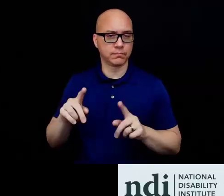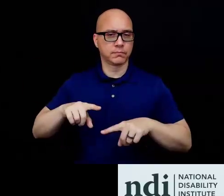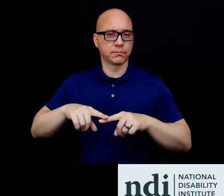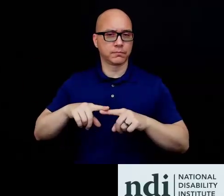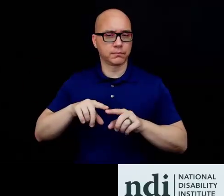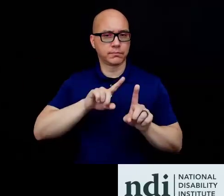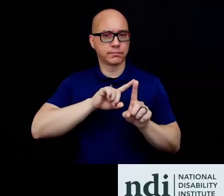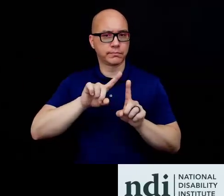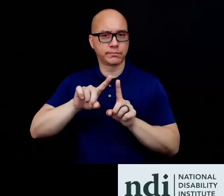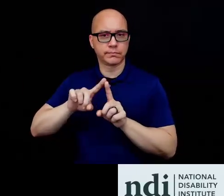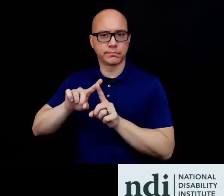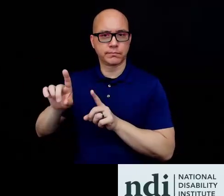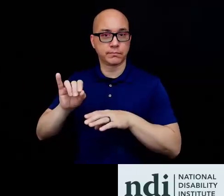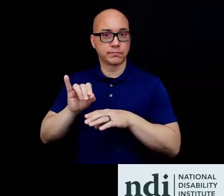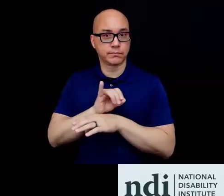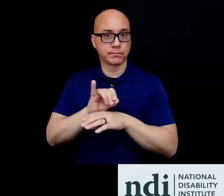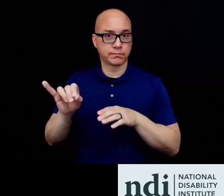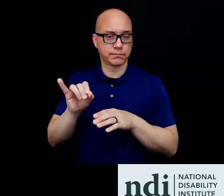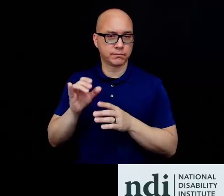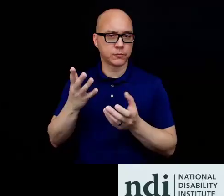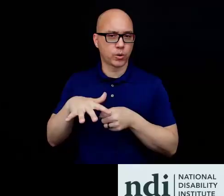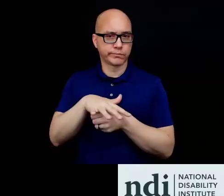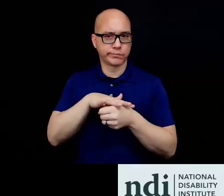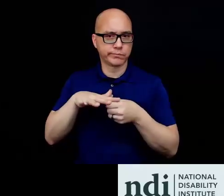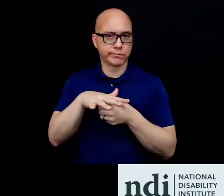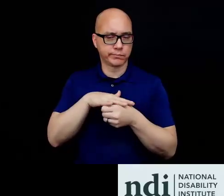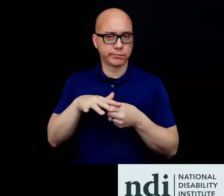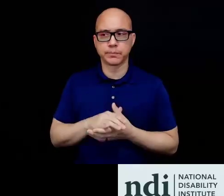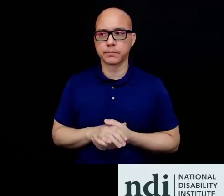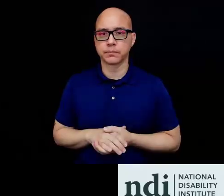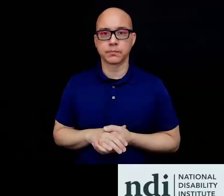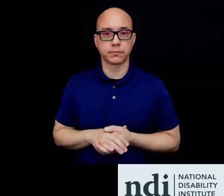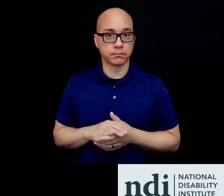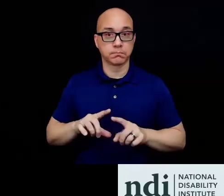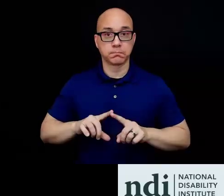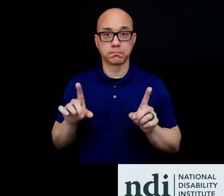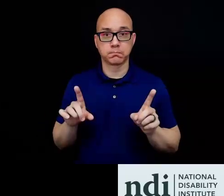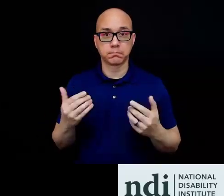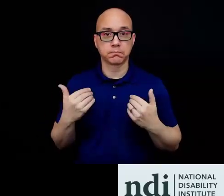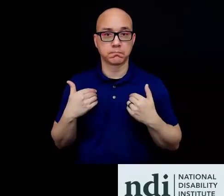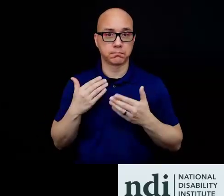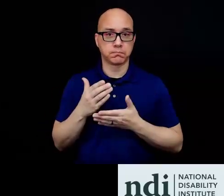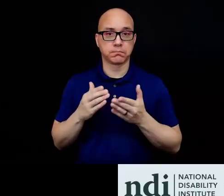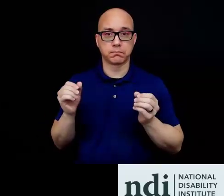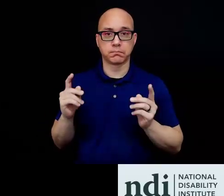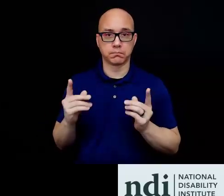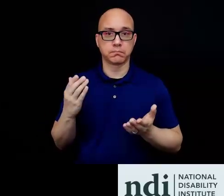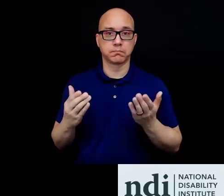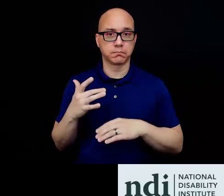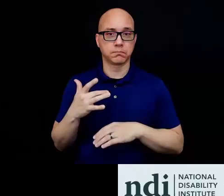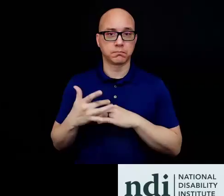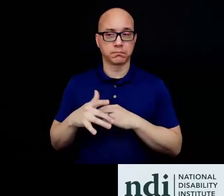industries or location, geographical, like I mentioned, but there are some opportunities that may be